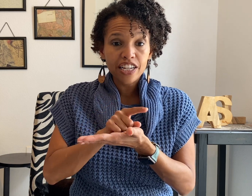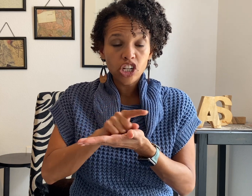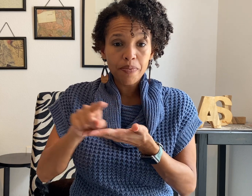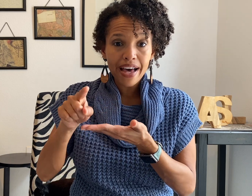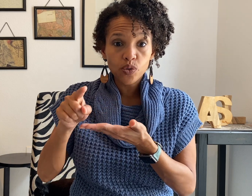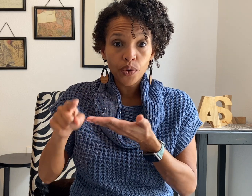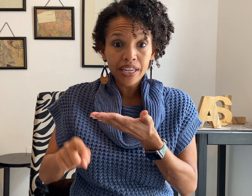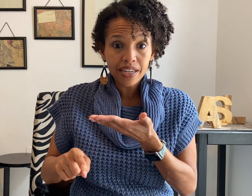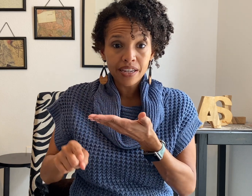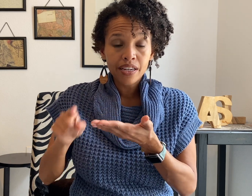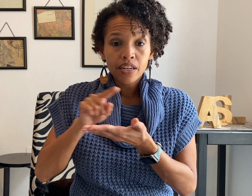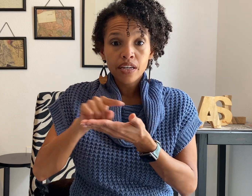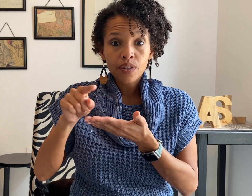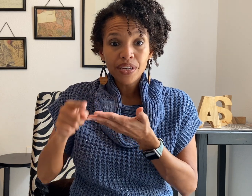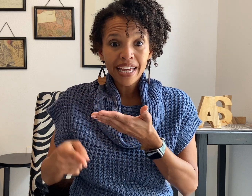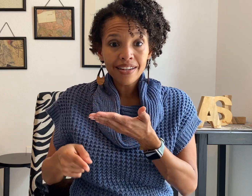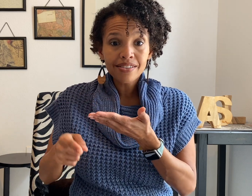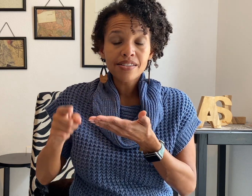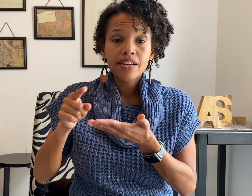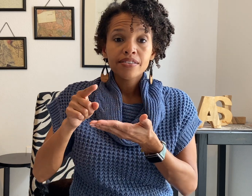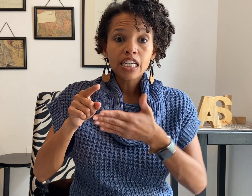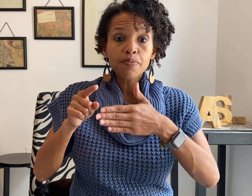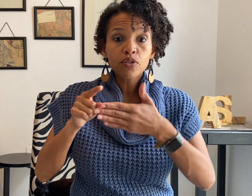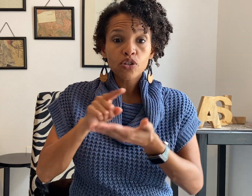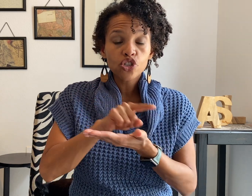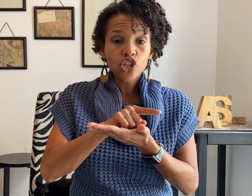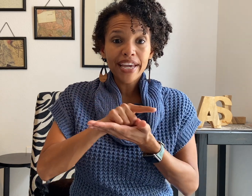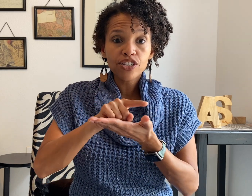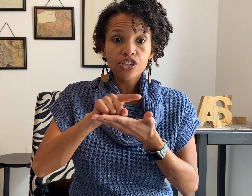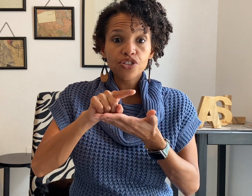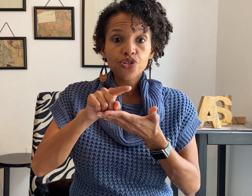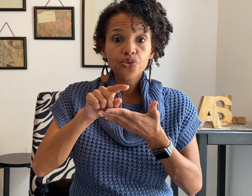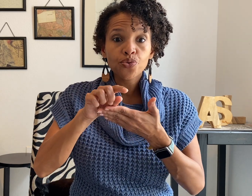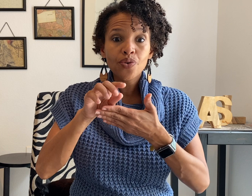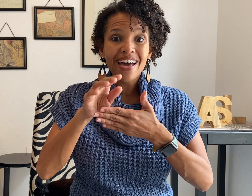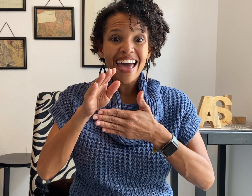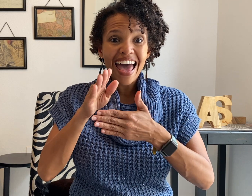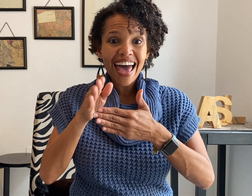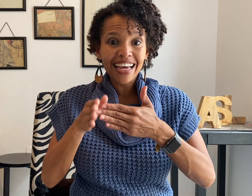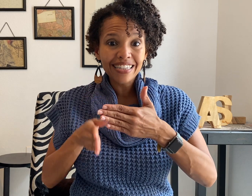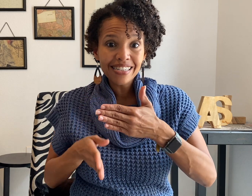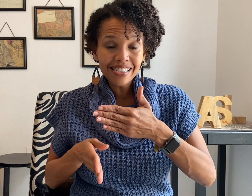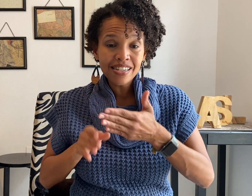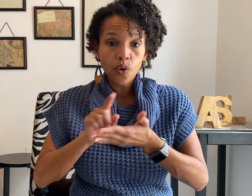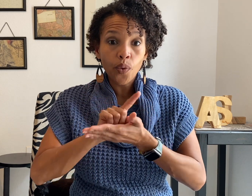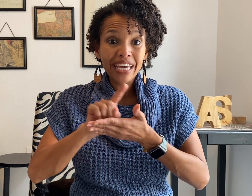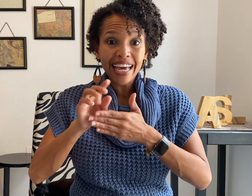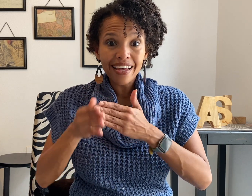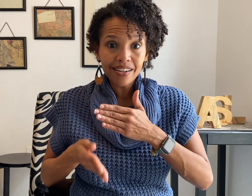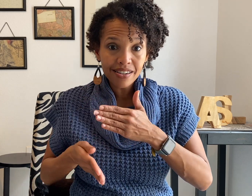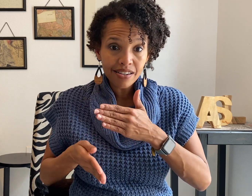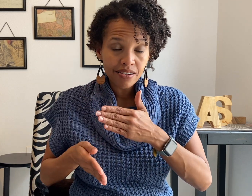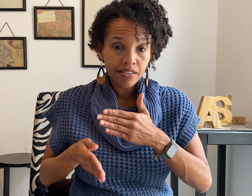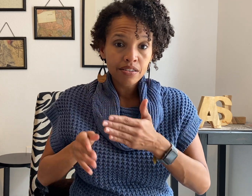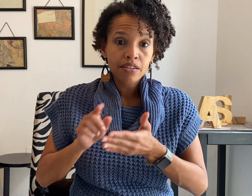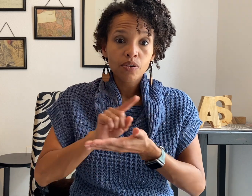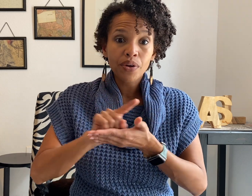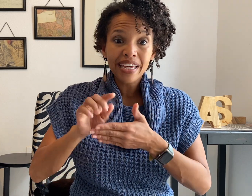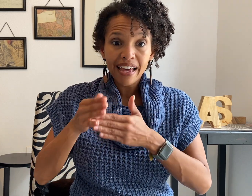shape as week, weekend. Some people change it to end, weekend,